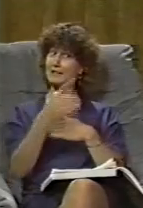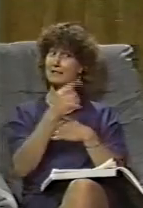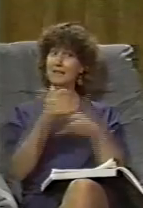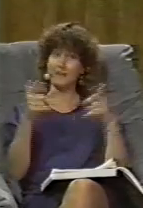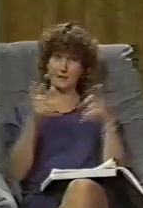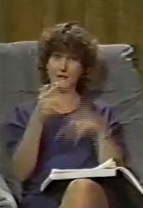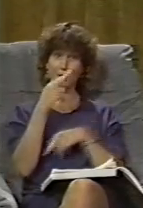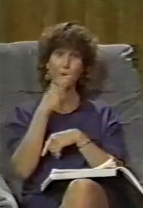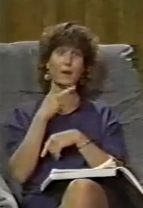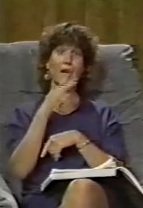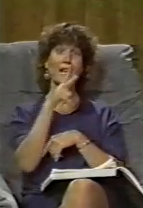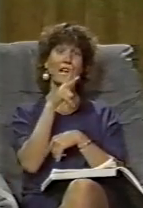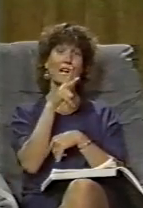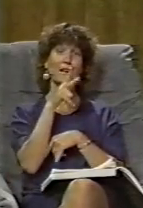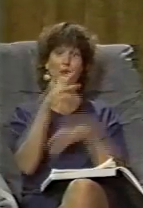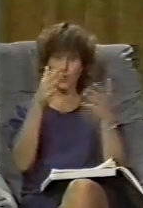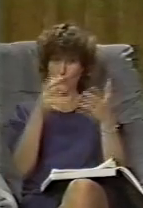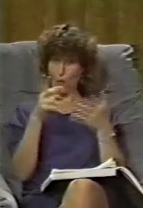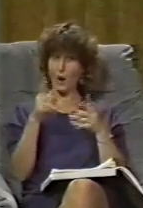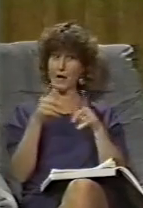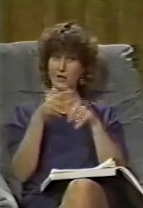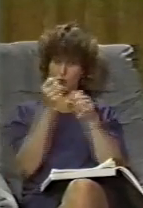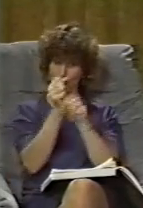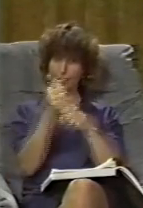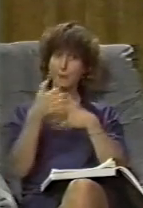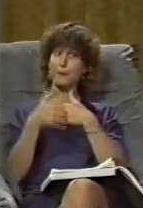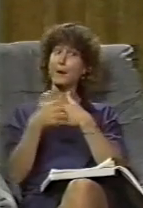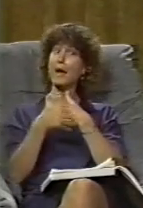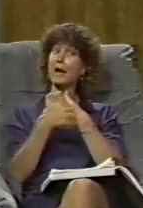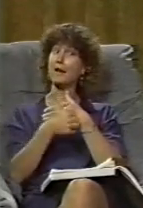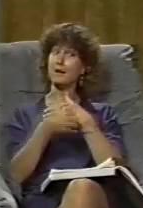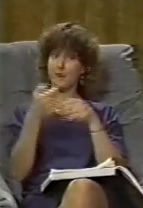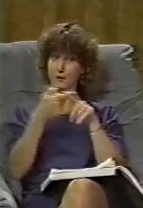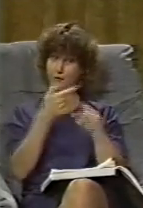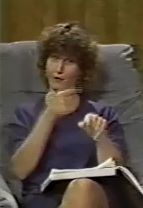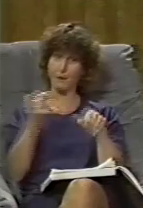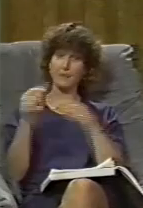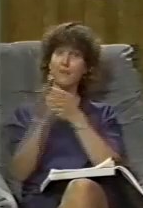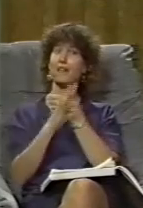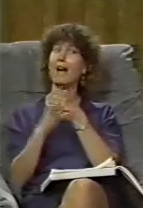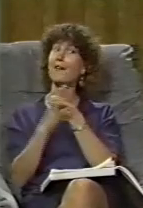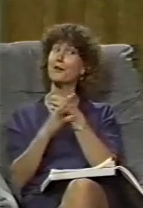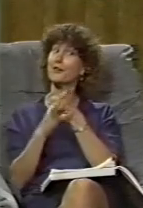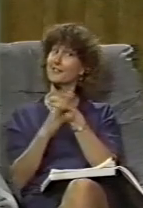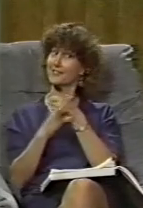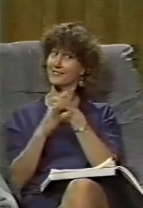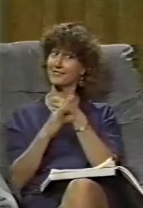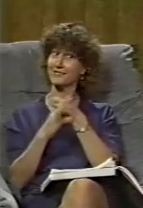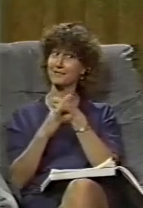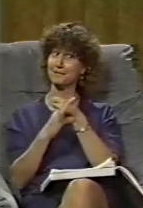Next, the little red hen wanted to make bread from the flour.